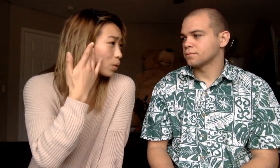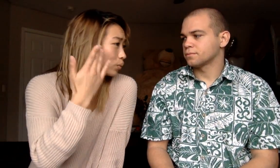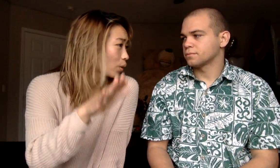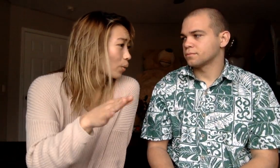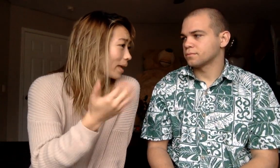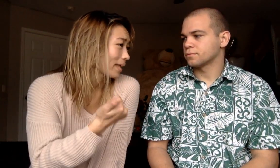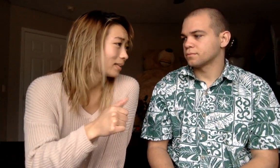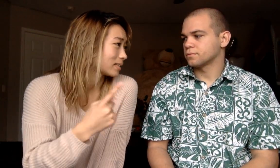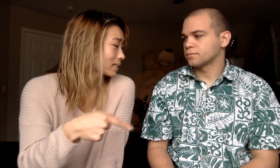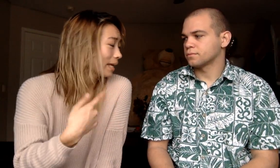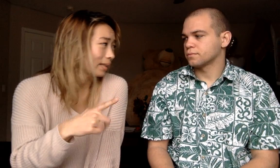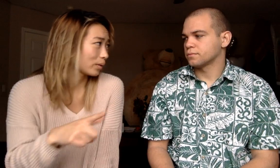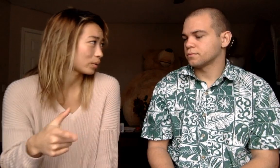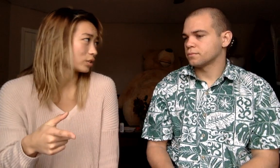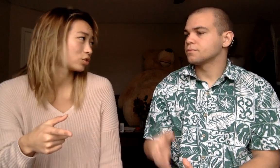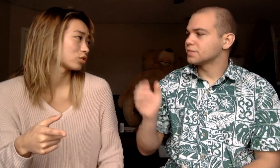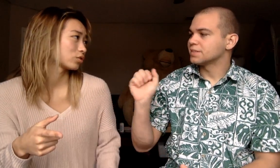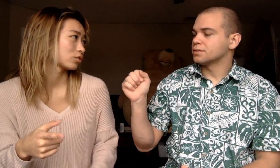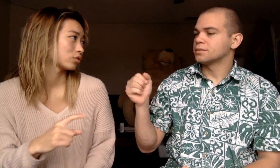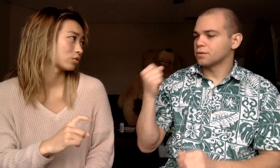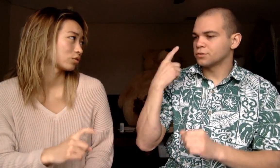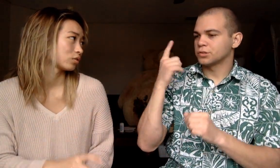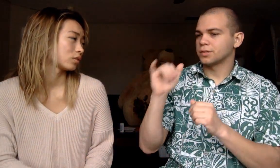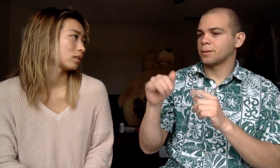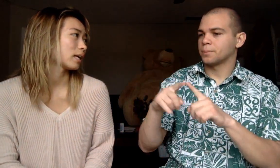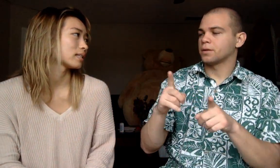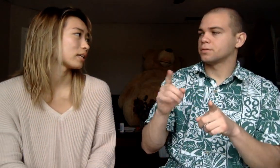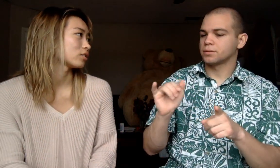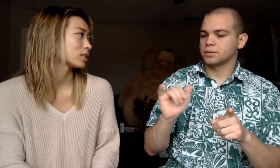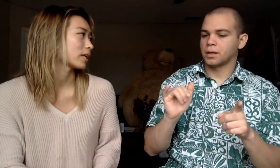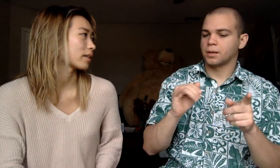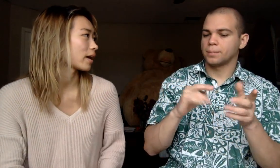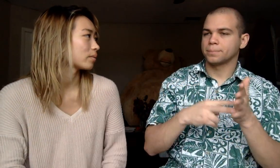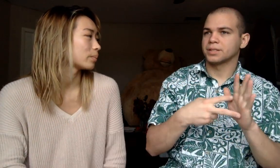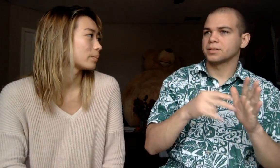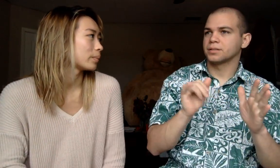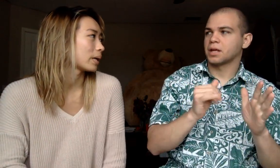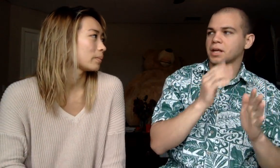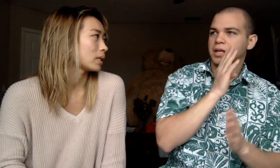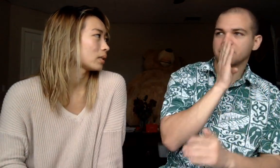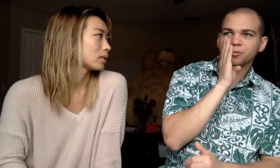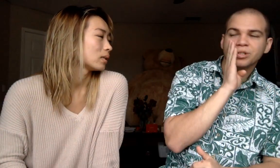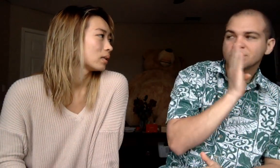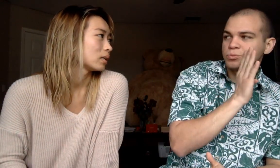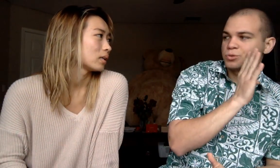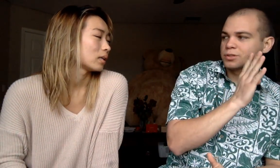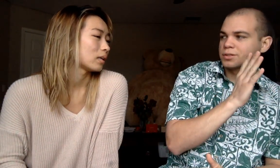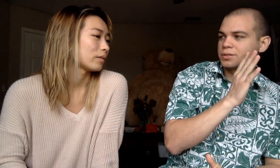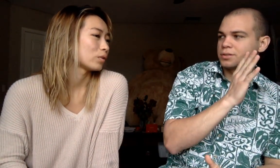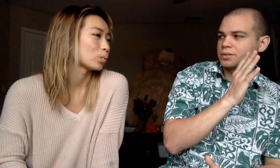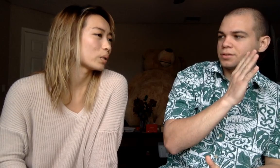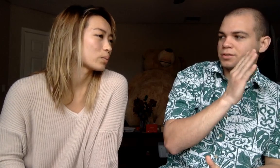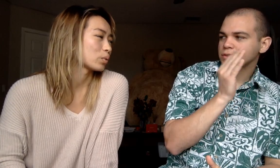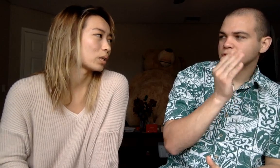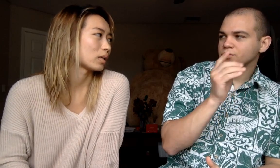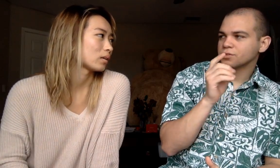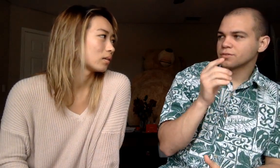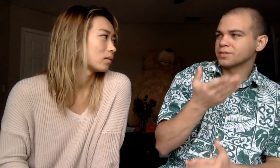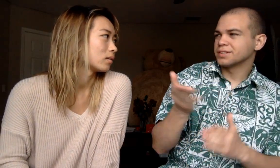know any sign language? Yes, I understand that. But I mean, if you're whispering,